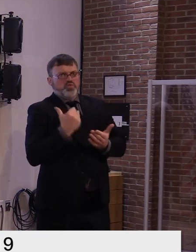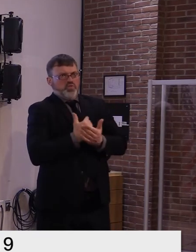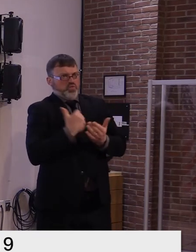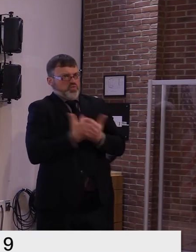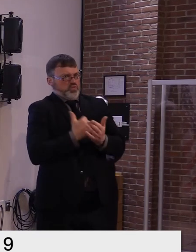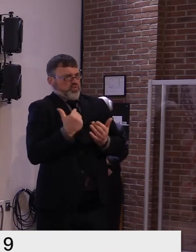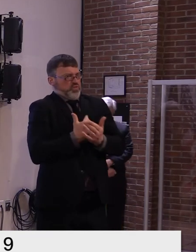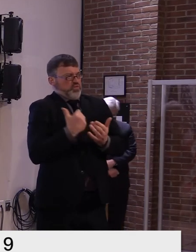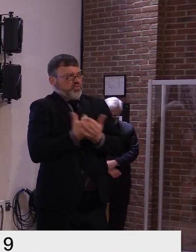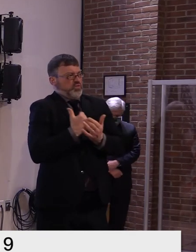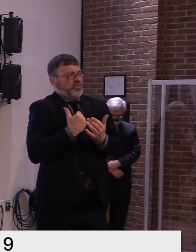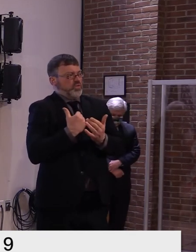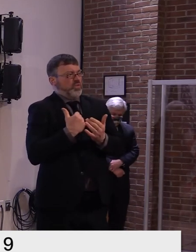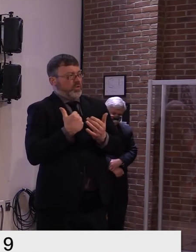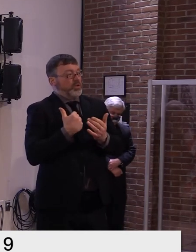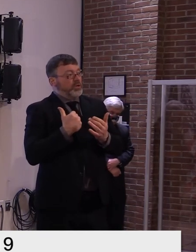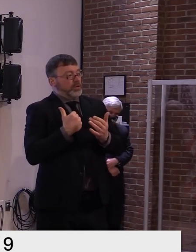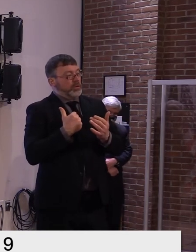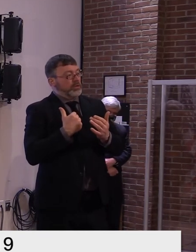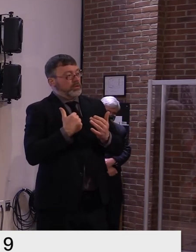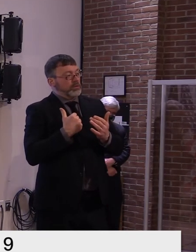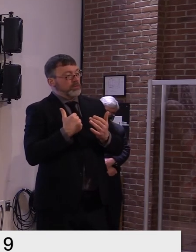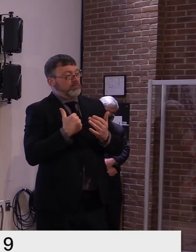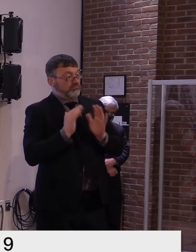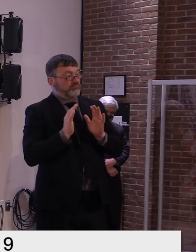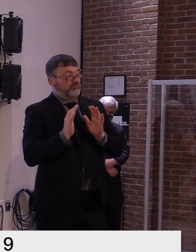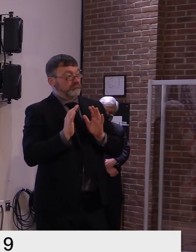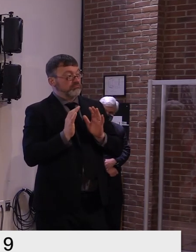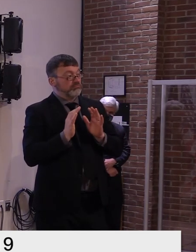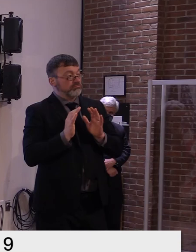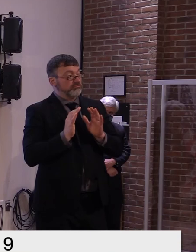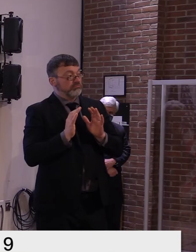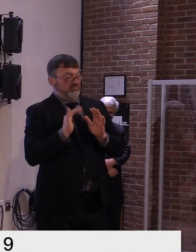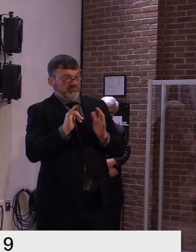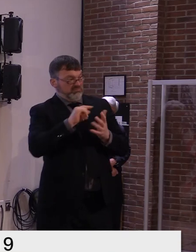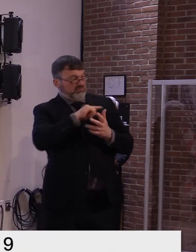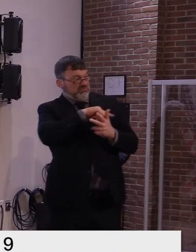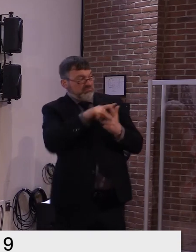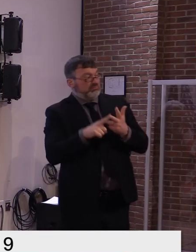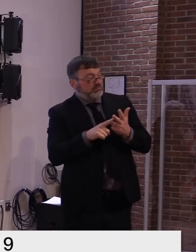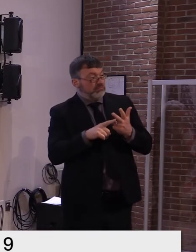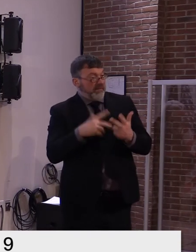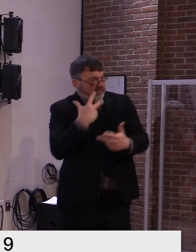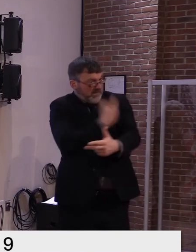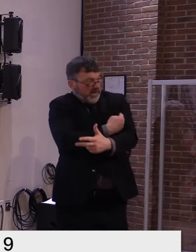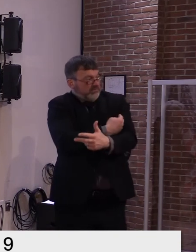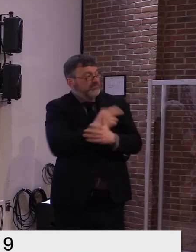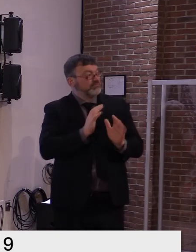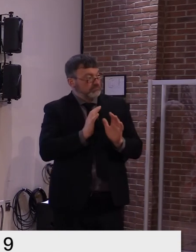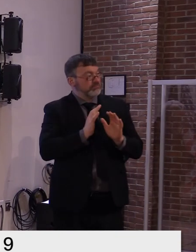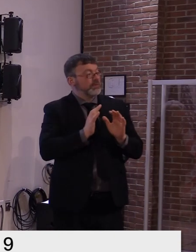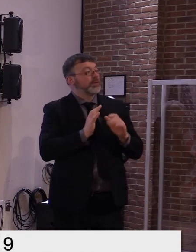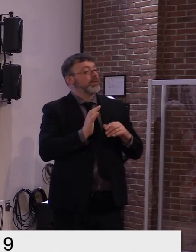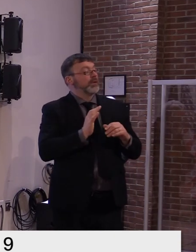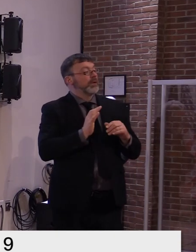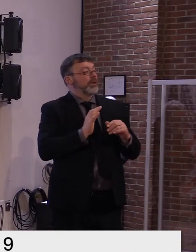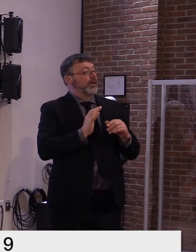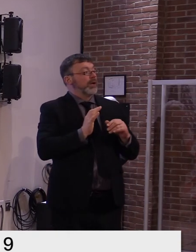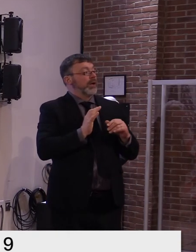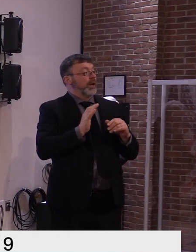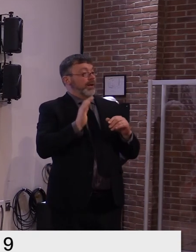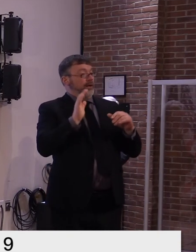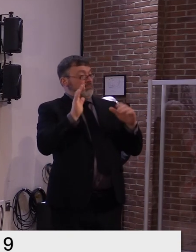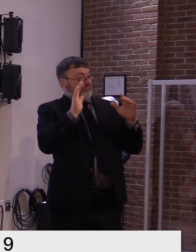came around. It's been around for a long time and been tested extensively in many other arenas. It's just this is the first